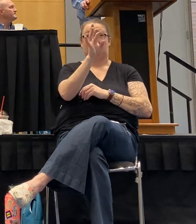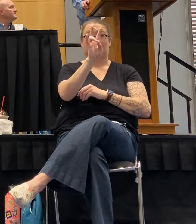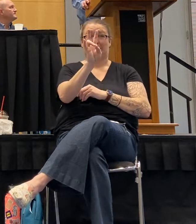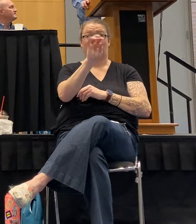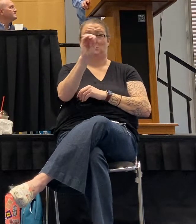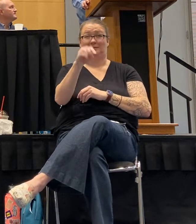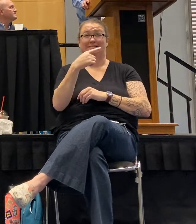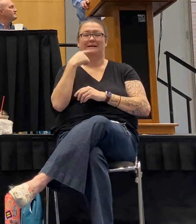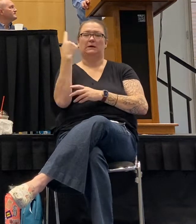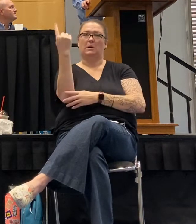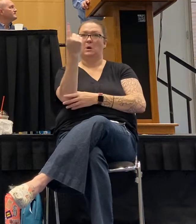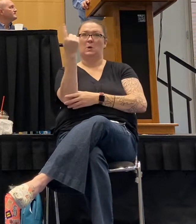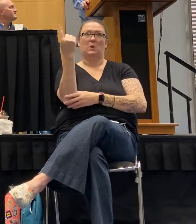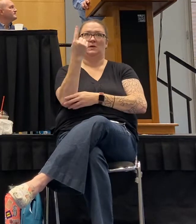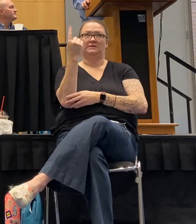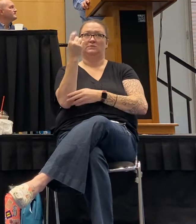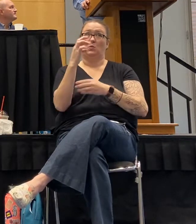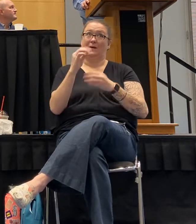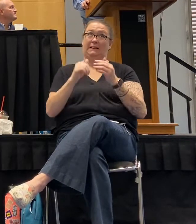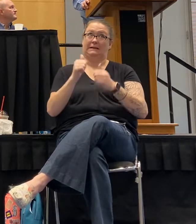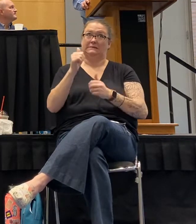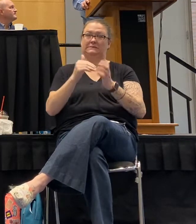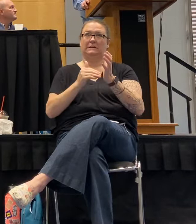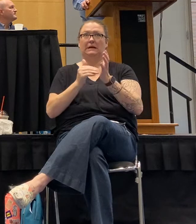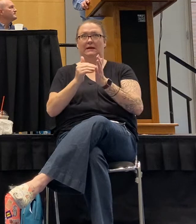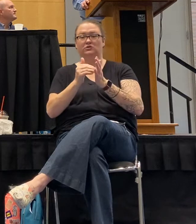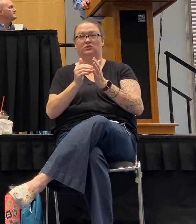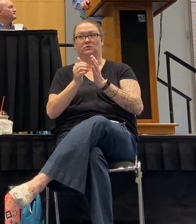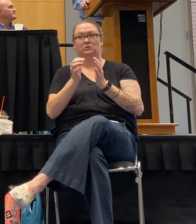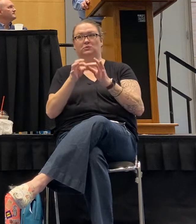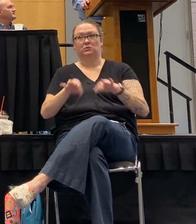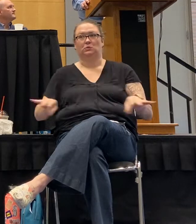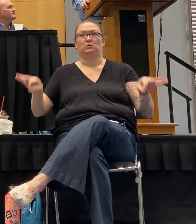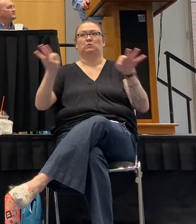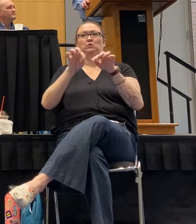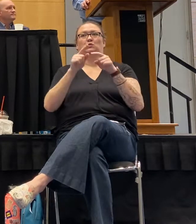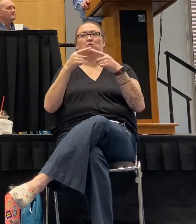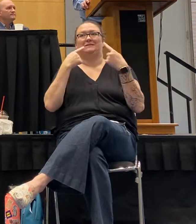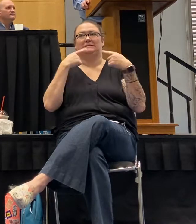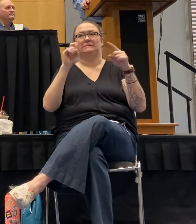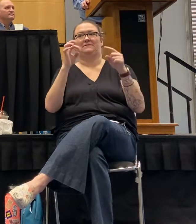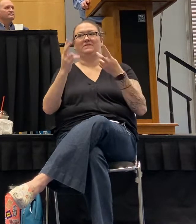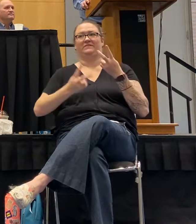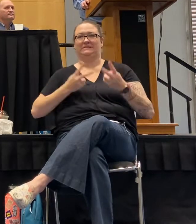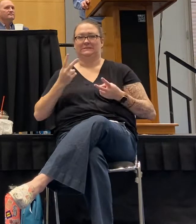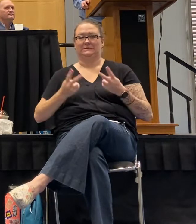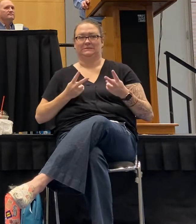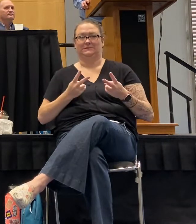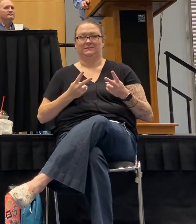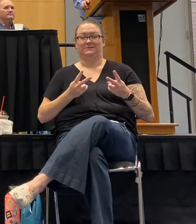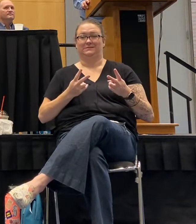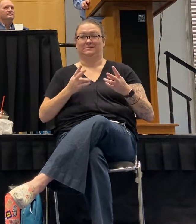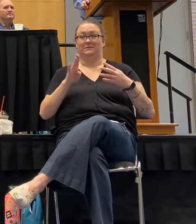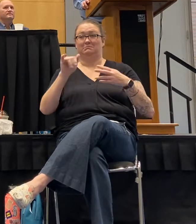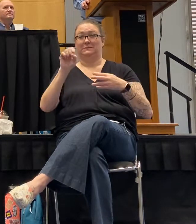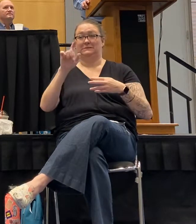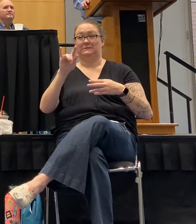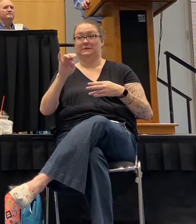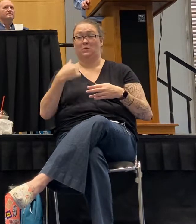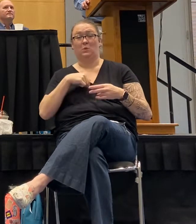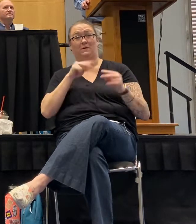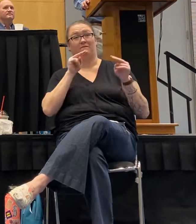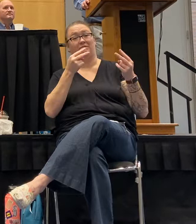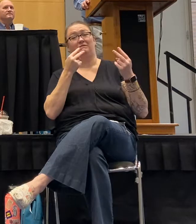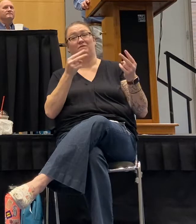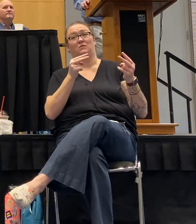that it is always, or at least occasionally, crucial to the success of the visit. So baseline, we view English proficiency